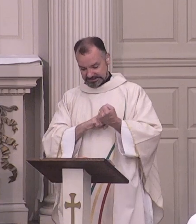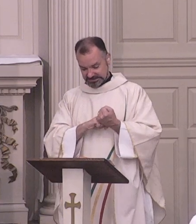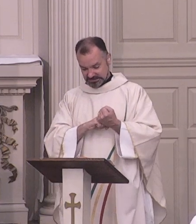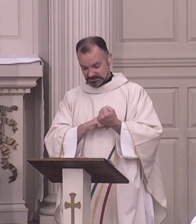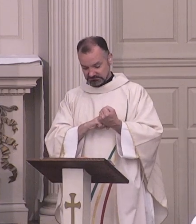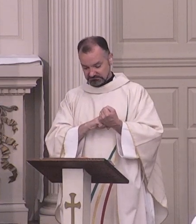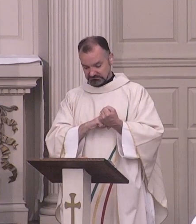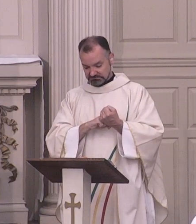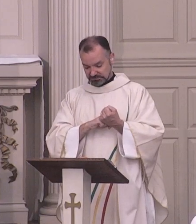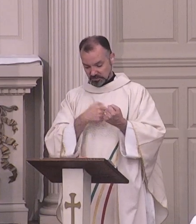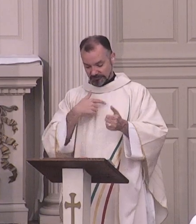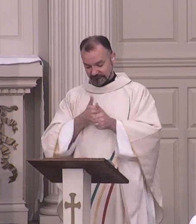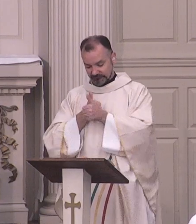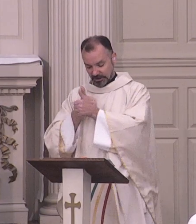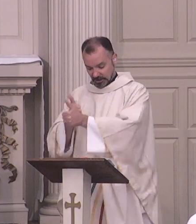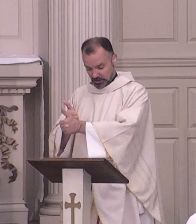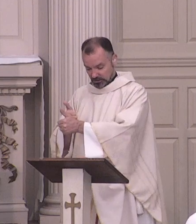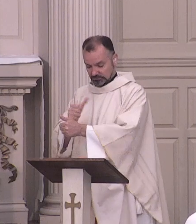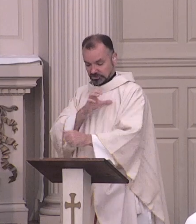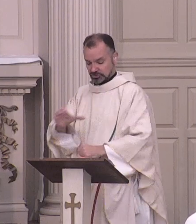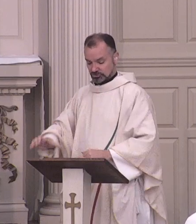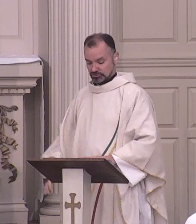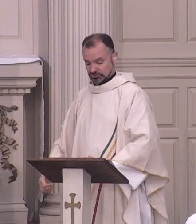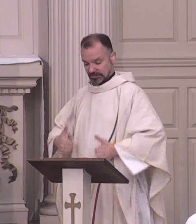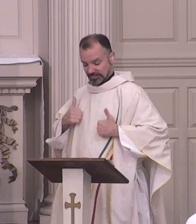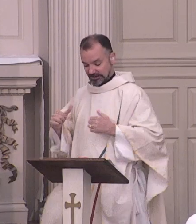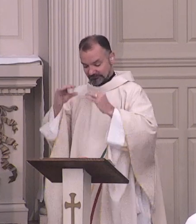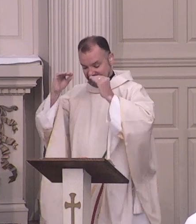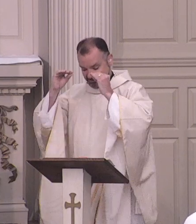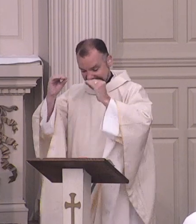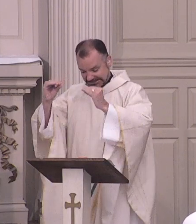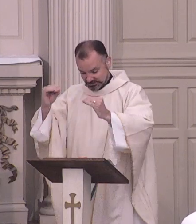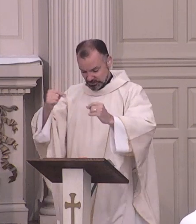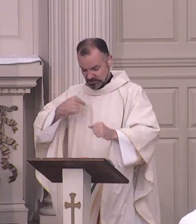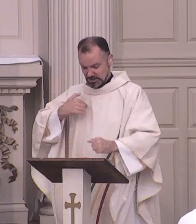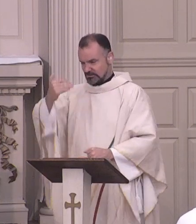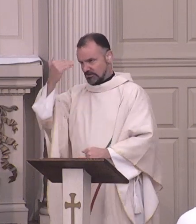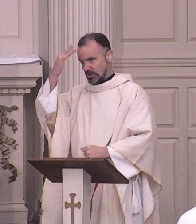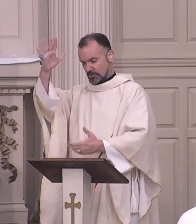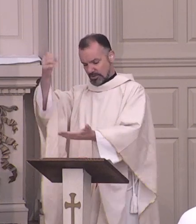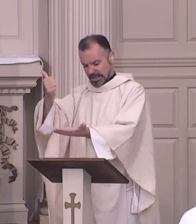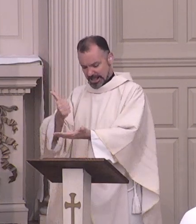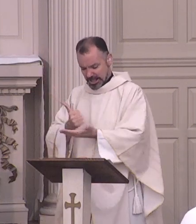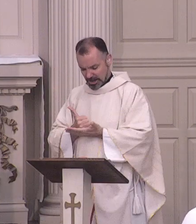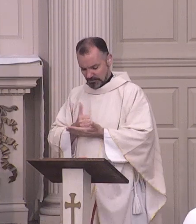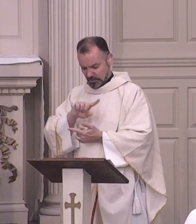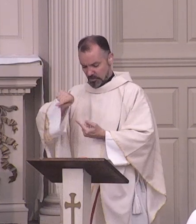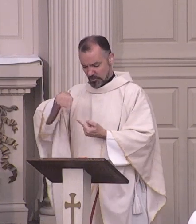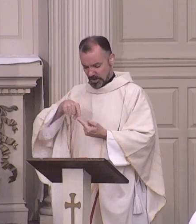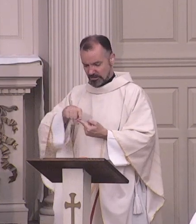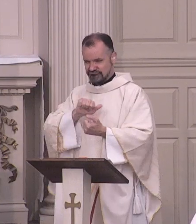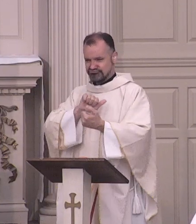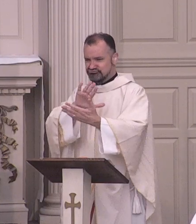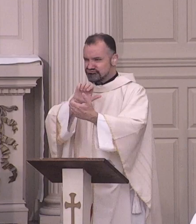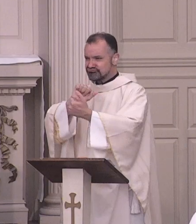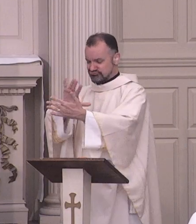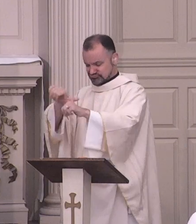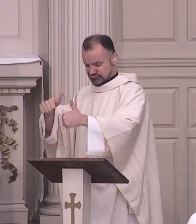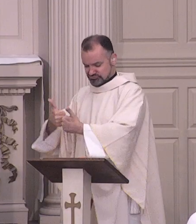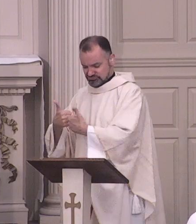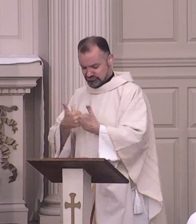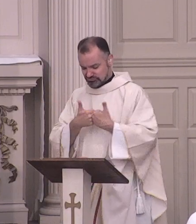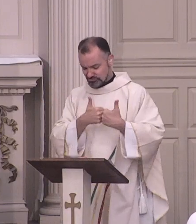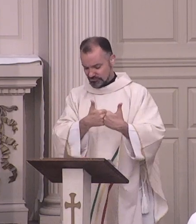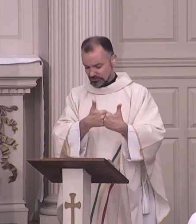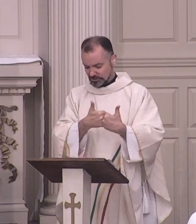that, with his assistance, as we follow the teachings of the Christian life, we may know